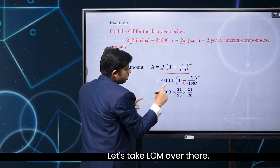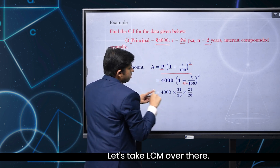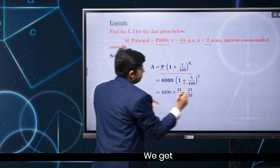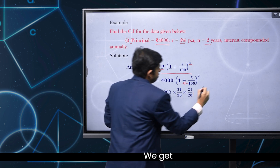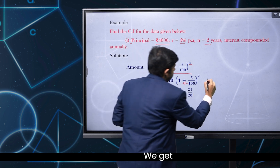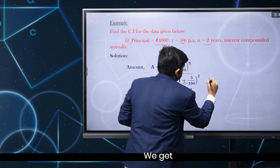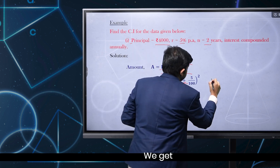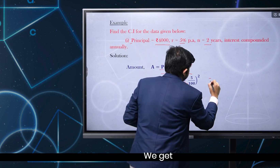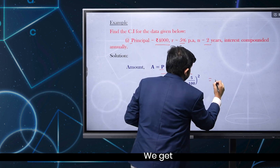We get